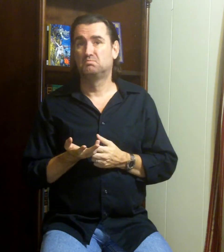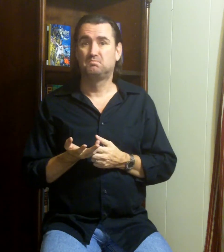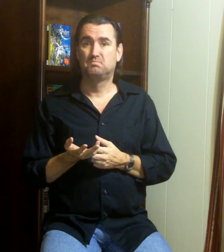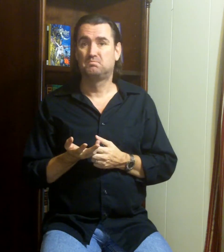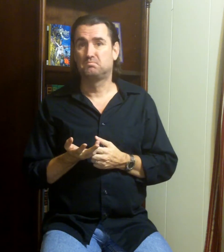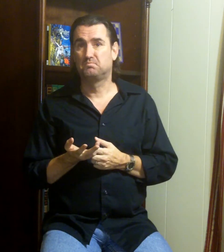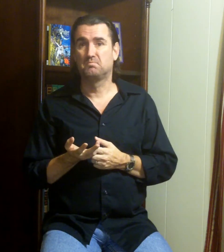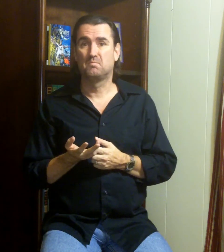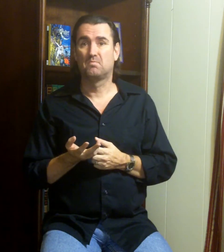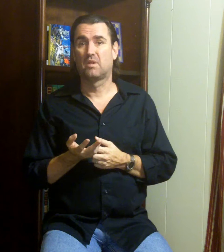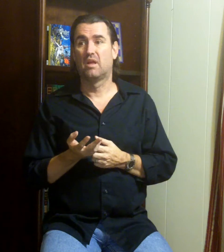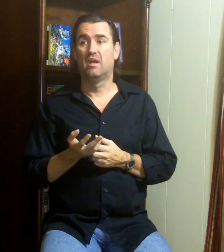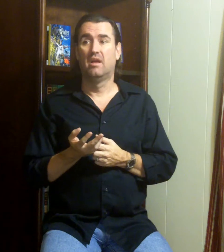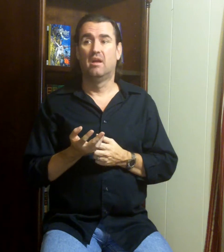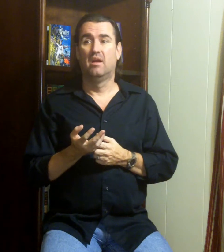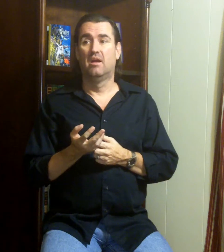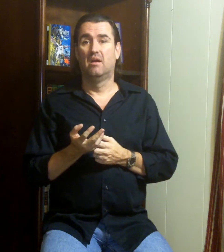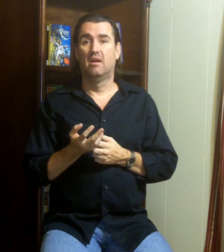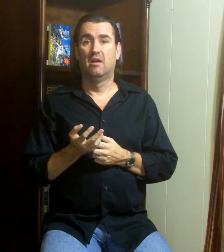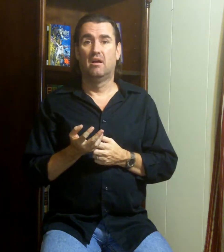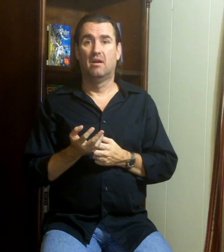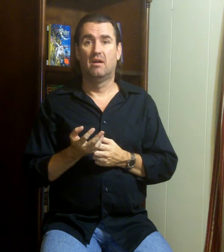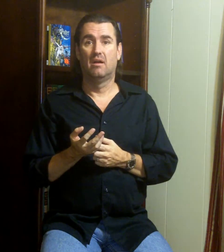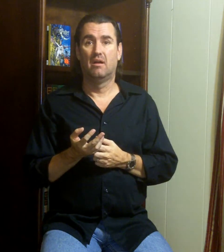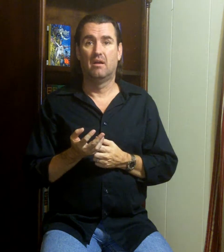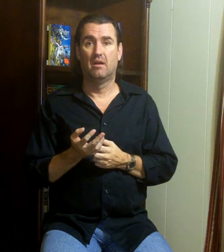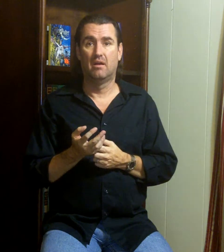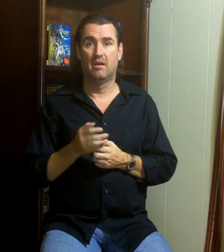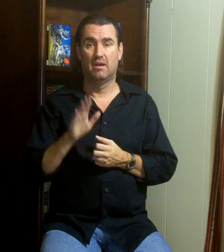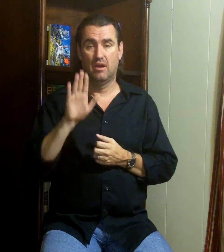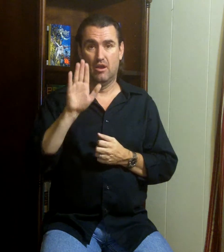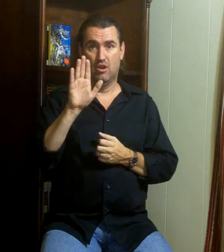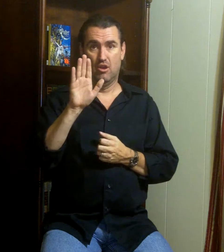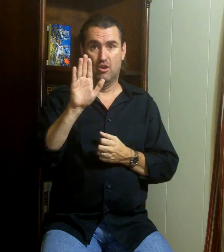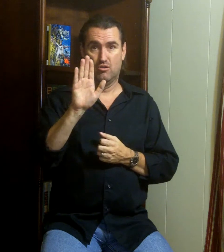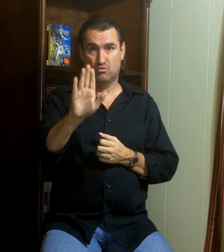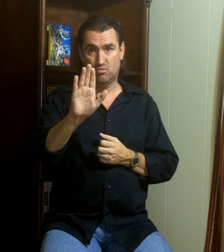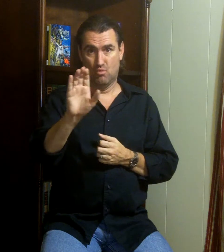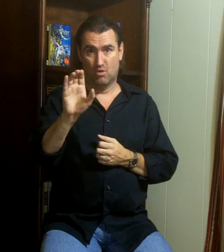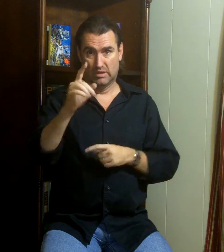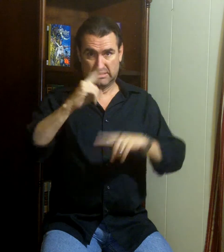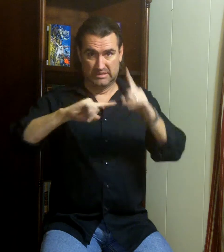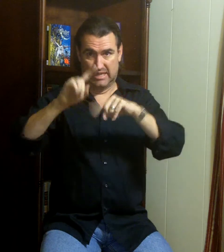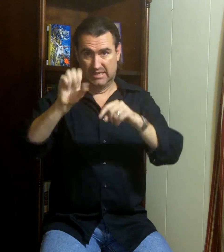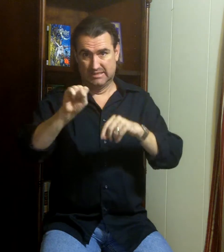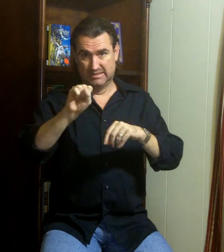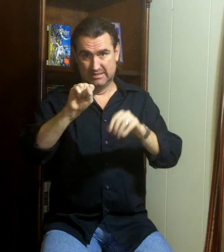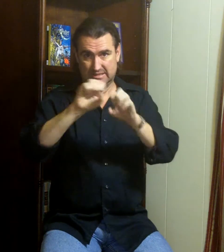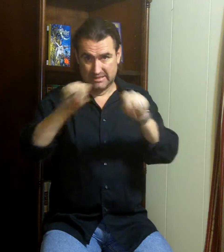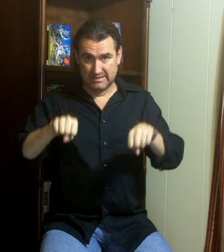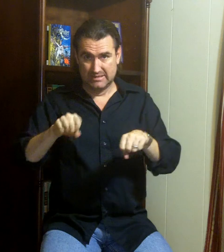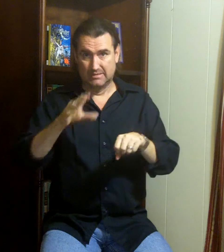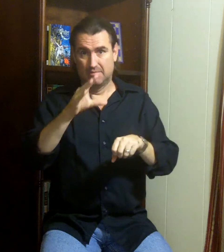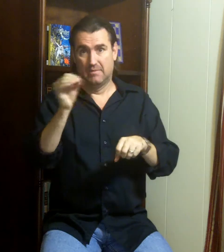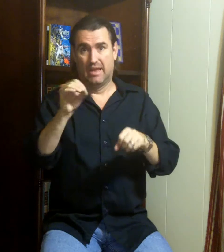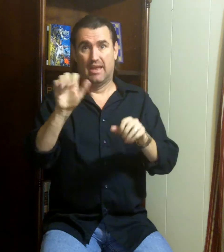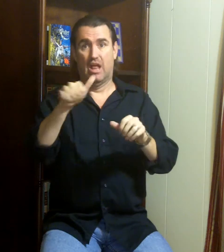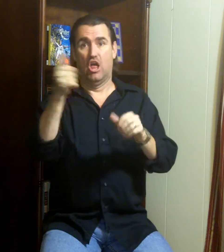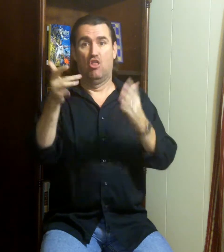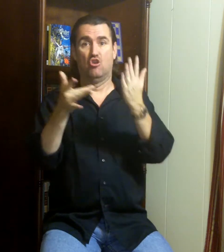how your mouthing is as it relates to the signing system that you're using, and then other technical factors. And then, so they'll rate